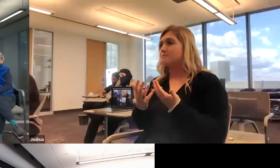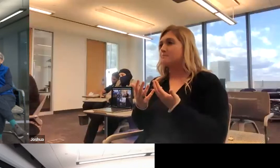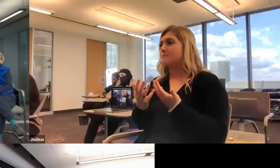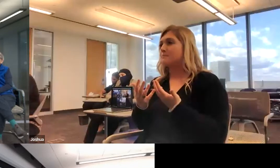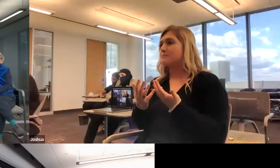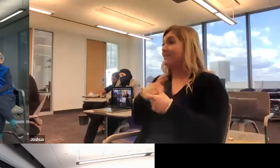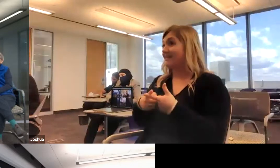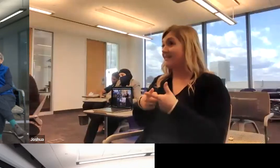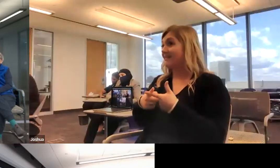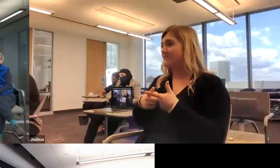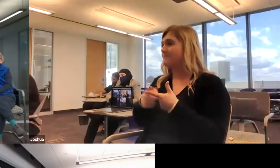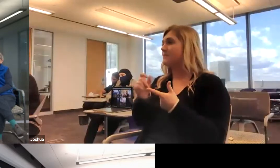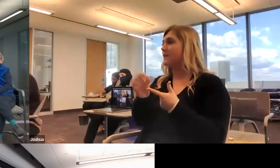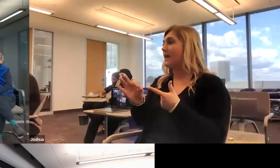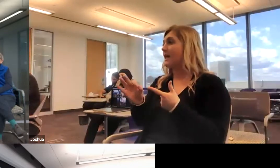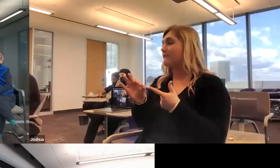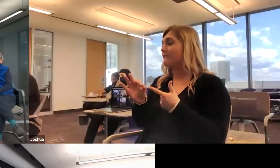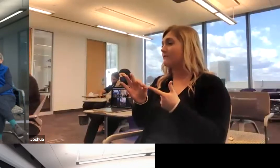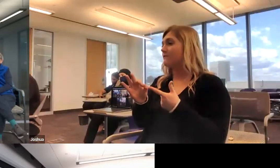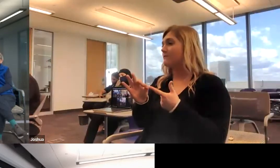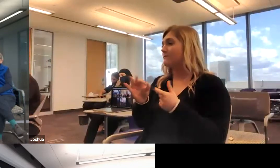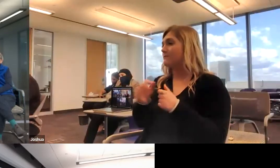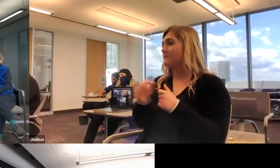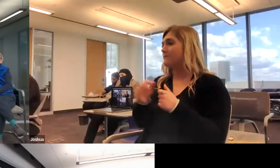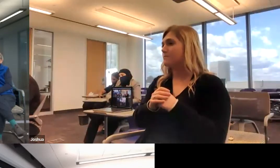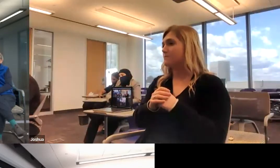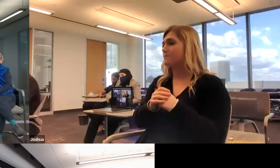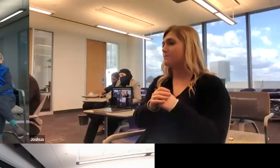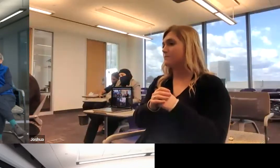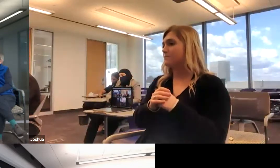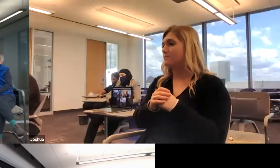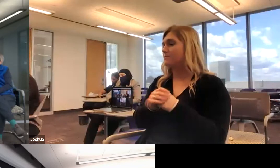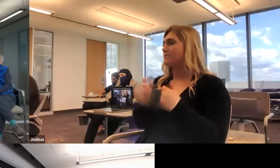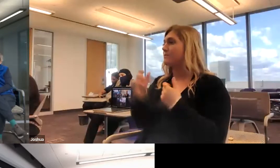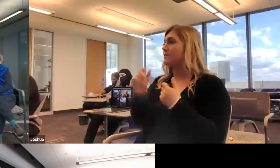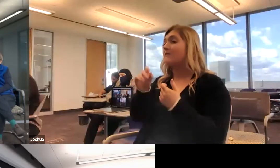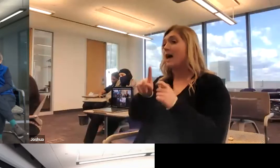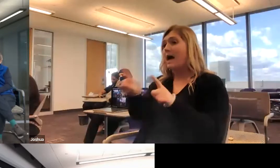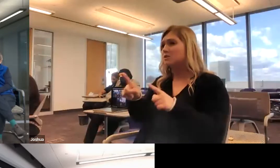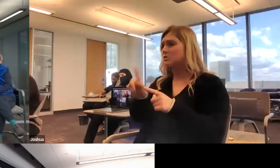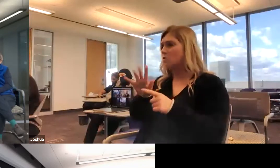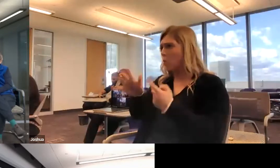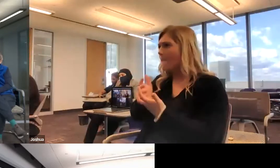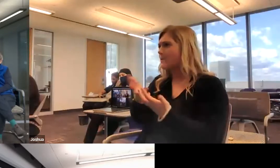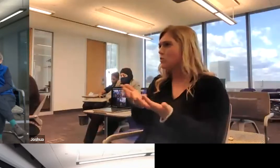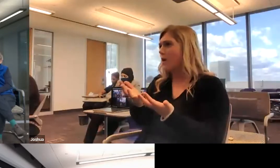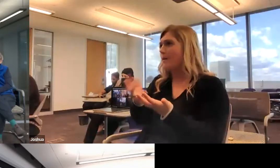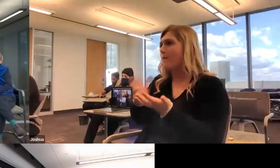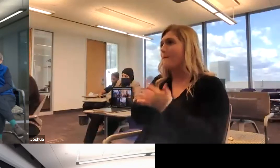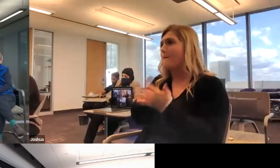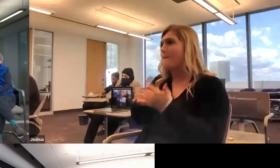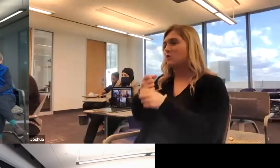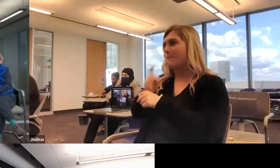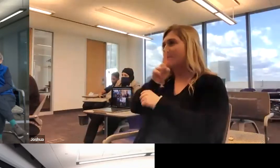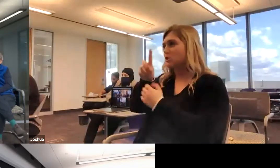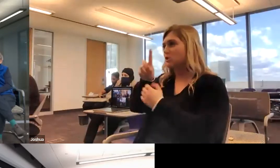And then if you are asking people for what they need for accommodation, you need to make sure you're